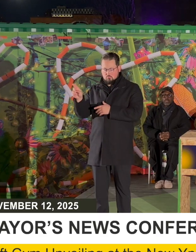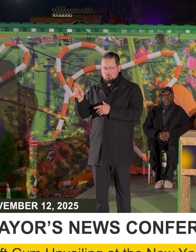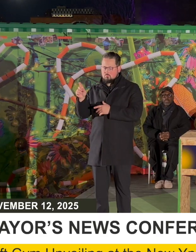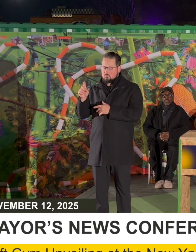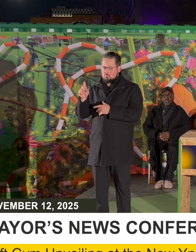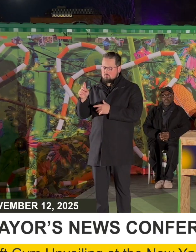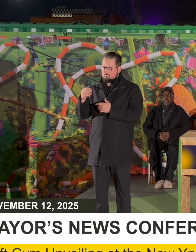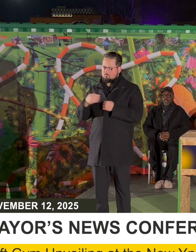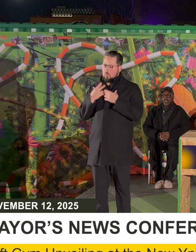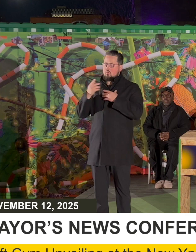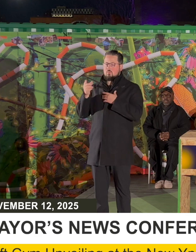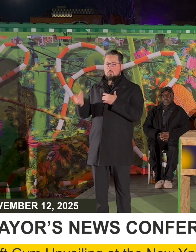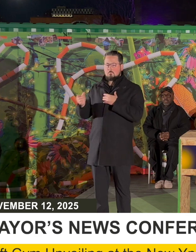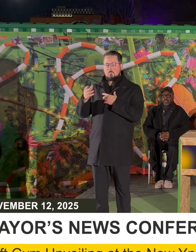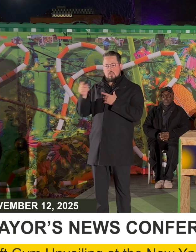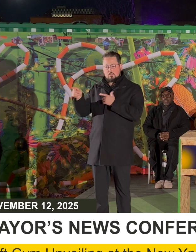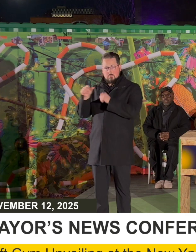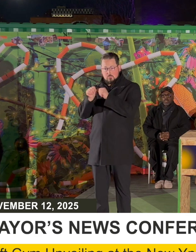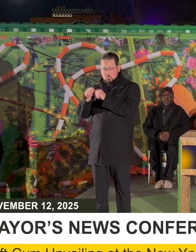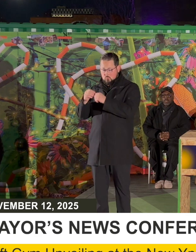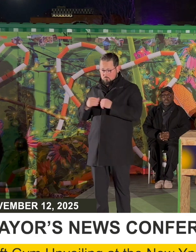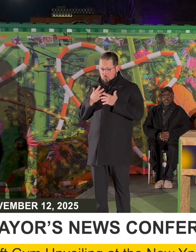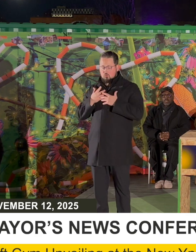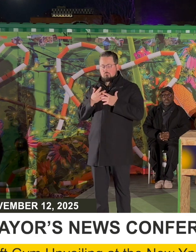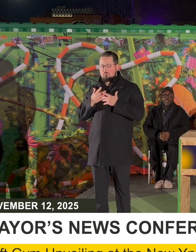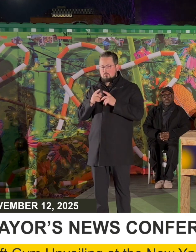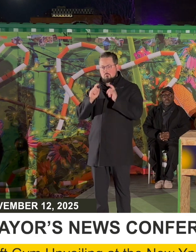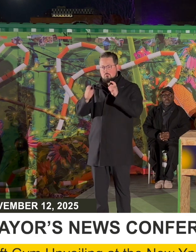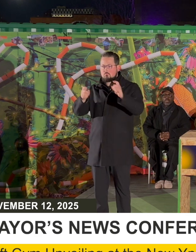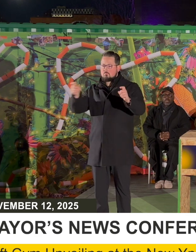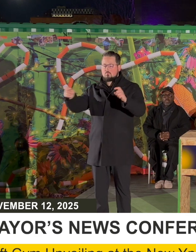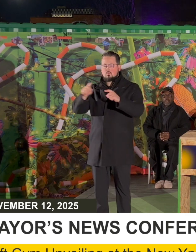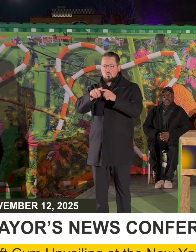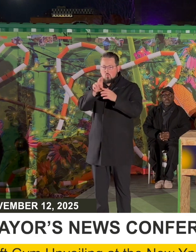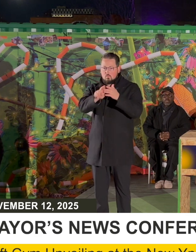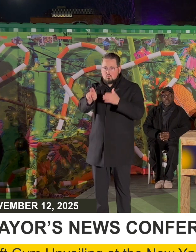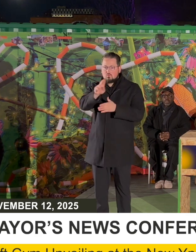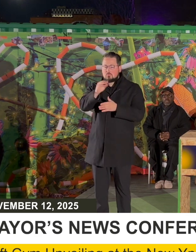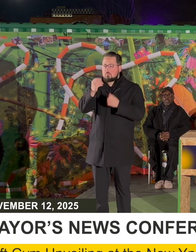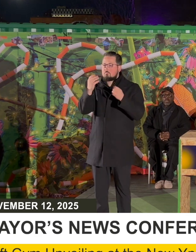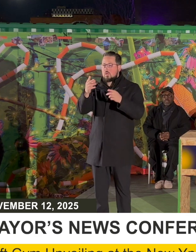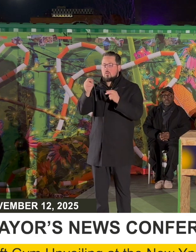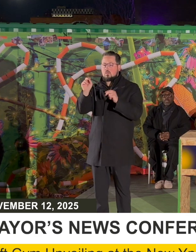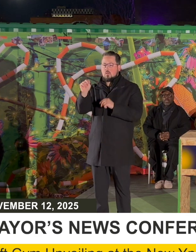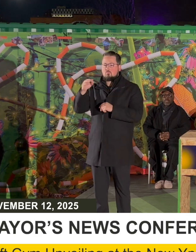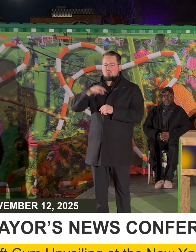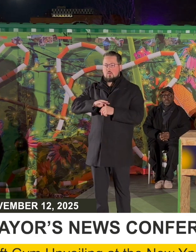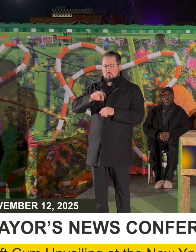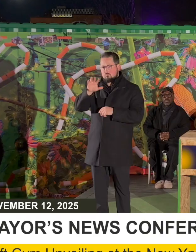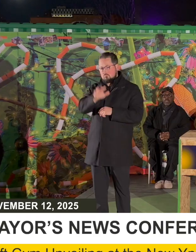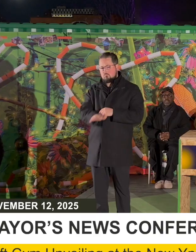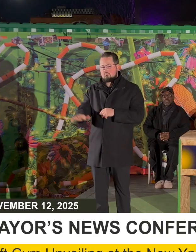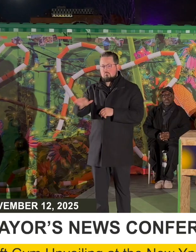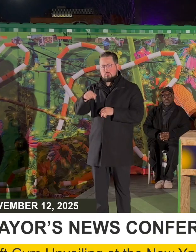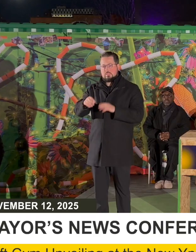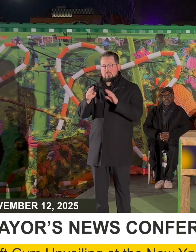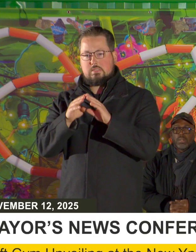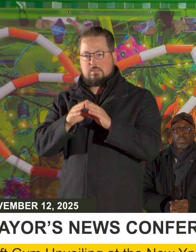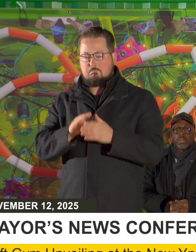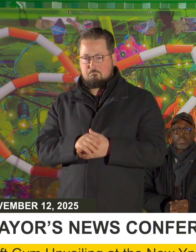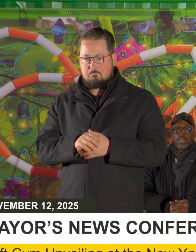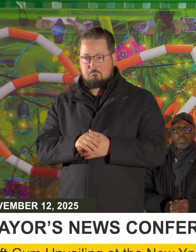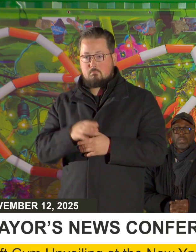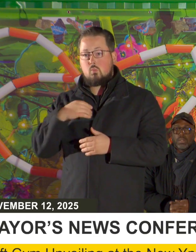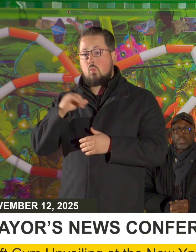him. And he's continued to give back to the university and to so many nonprofits around the city. We've also